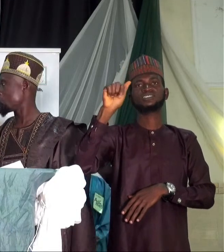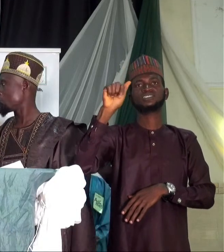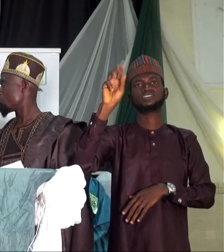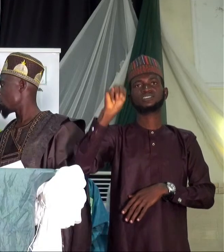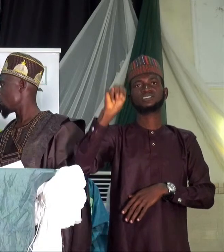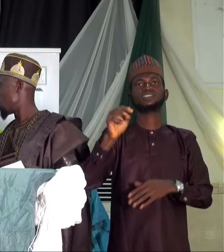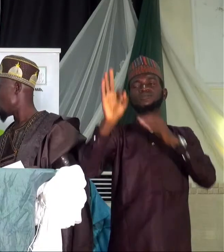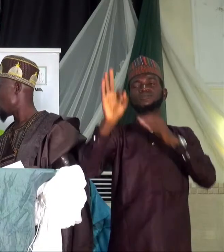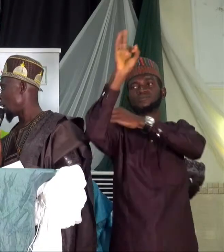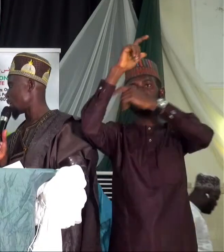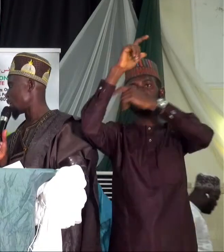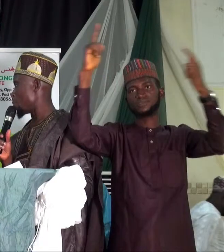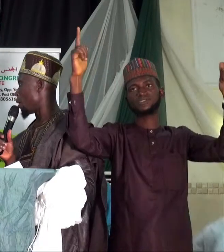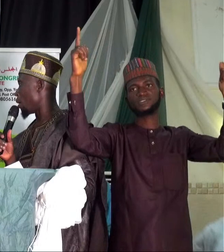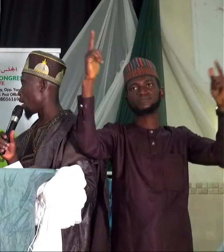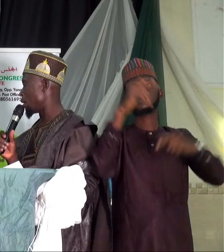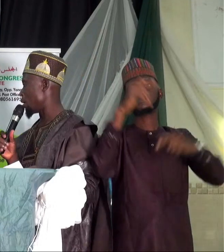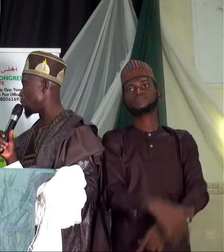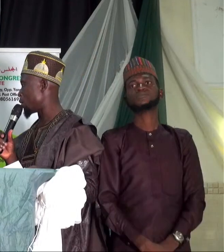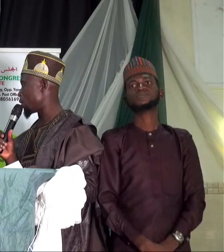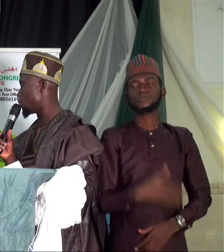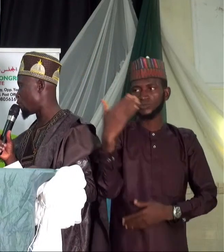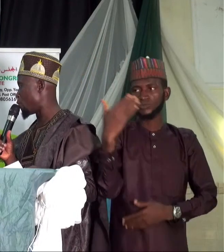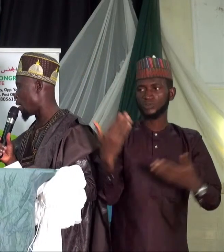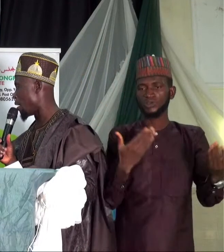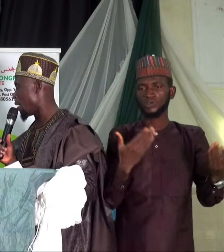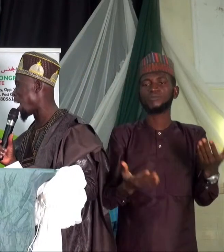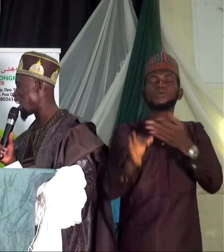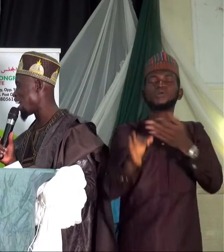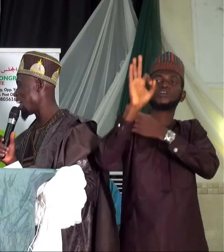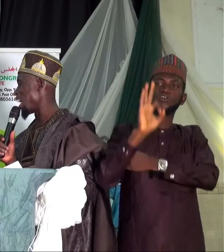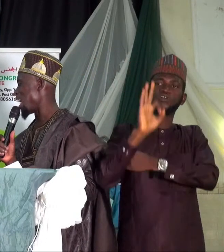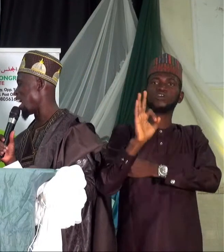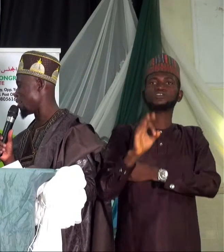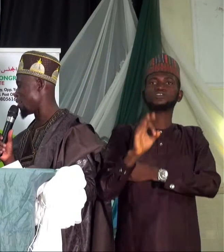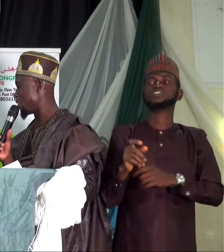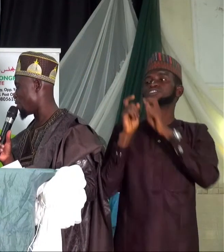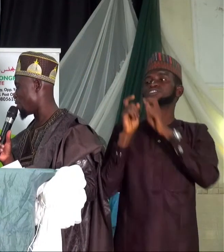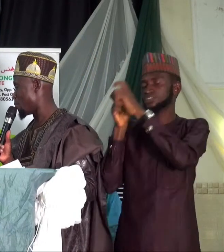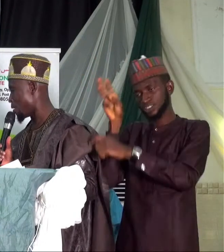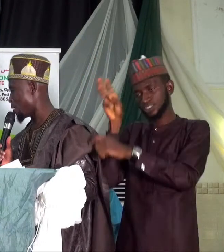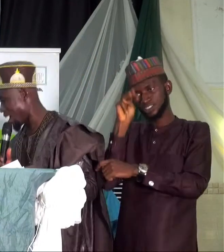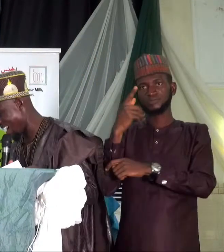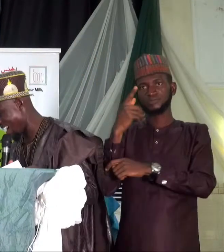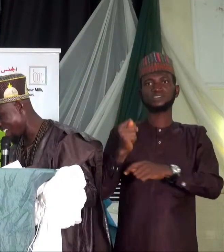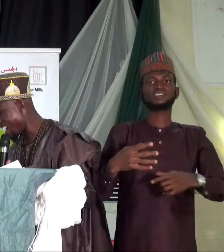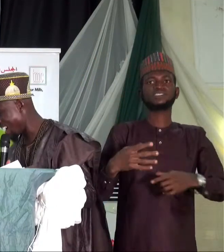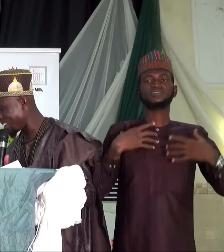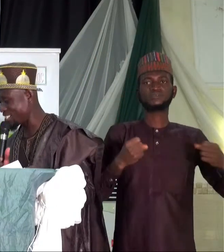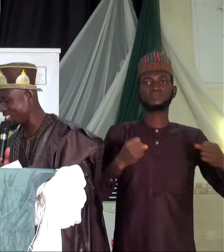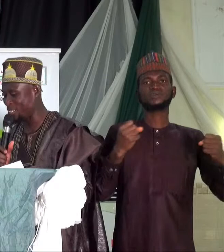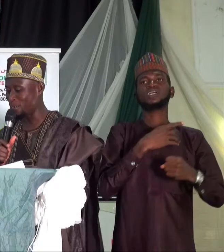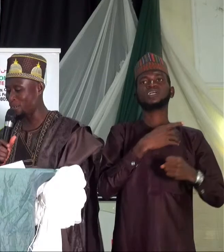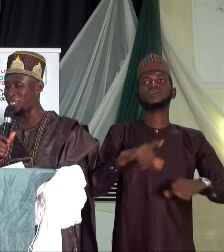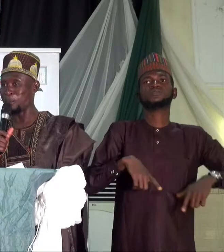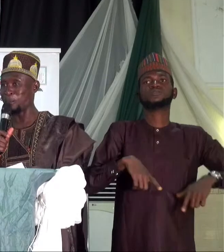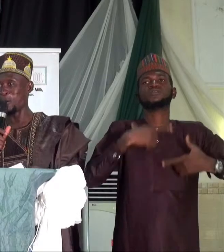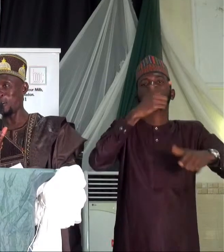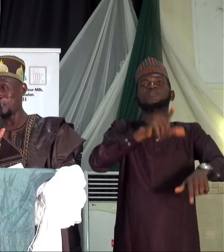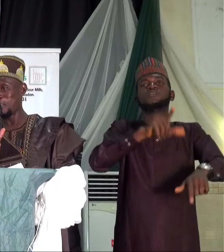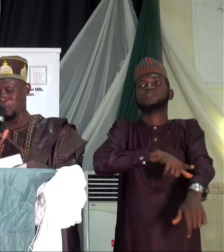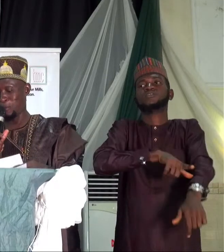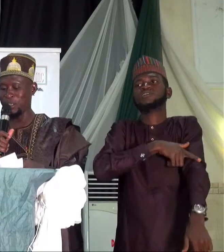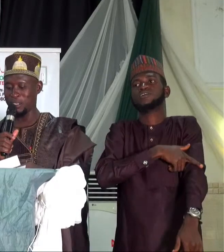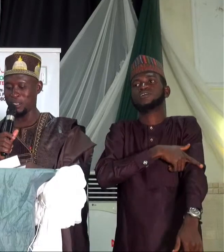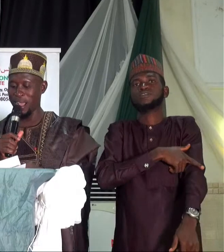Allah Akbar. Aki am baba wa pe mi ki go fun baba. Allah afia fun baba. Ana se to ko ti po.